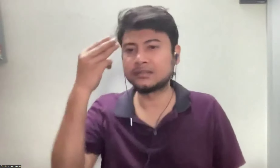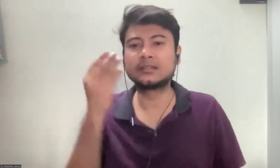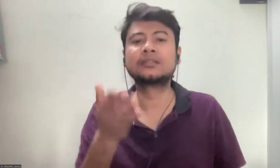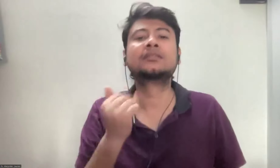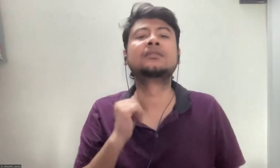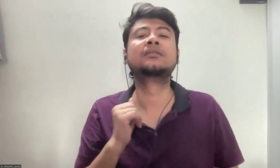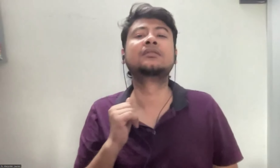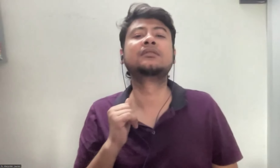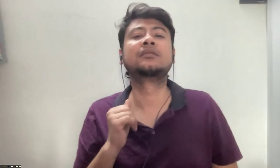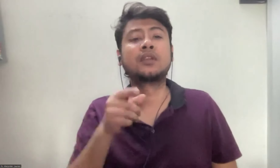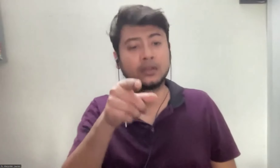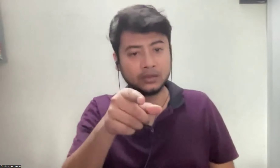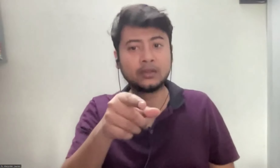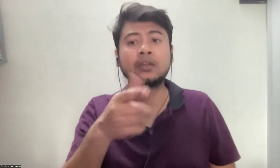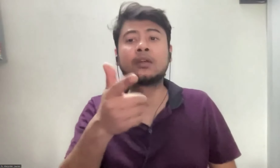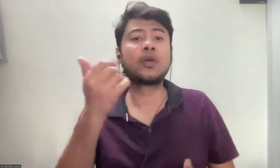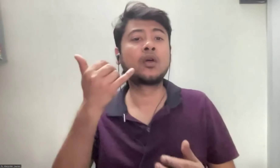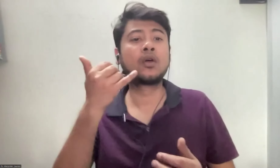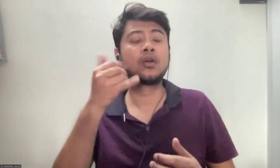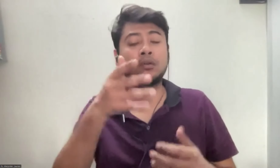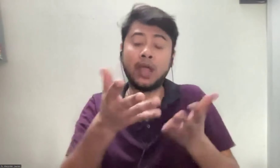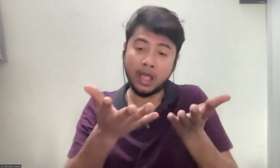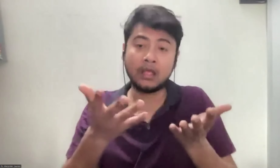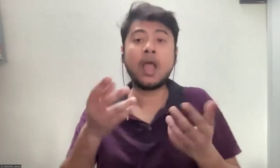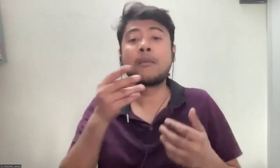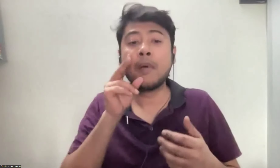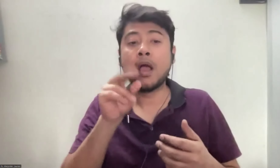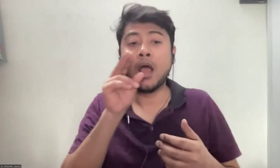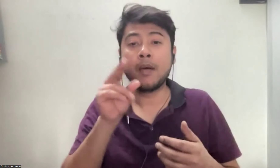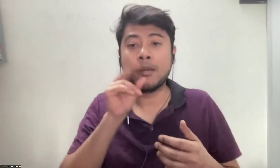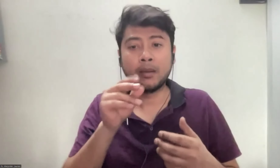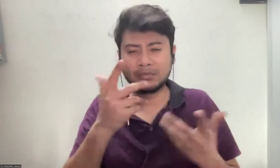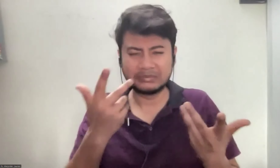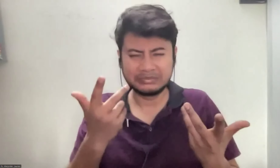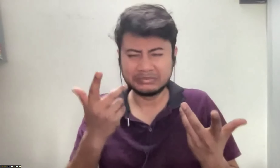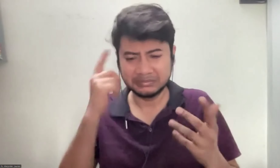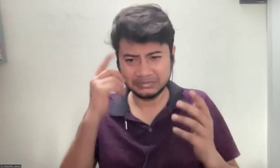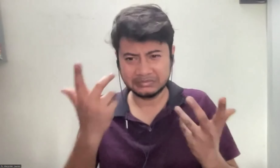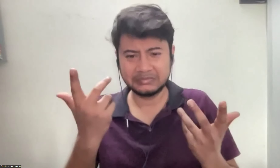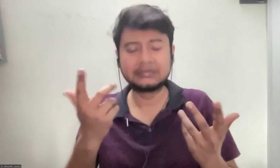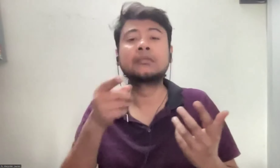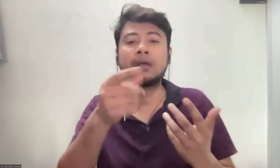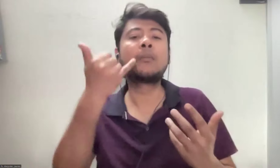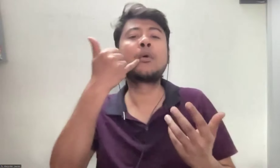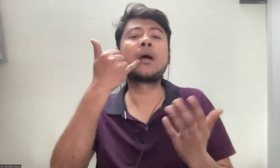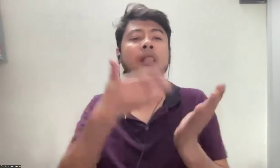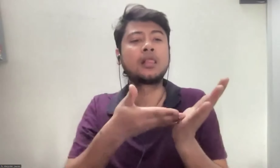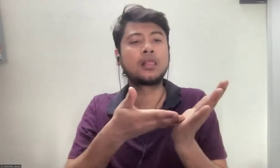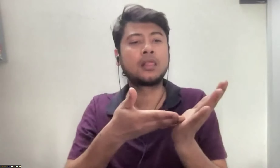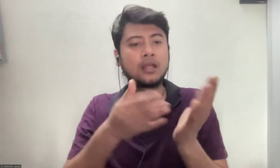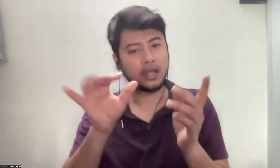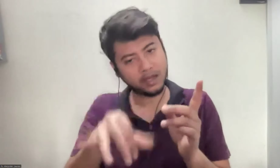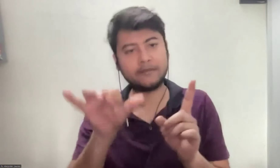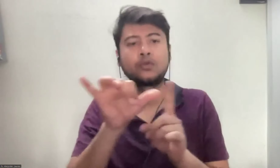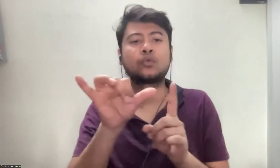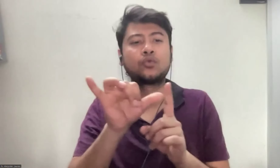You can play it on the phone while you are doing Aarti. You can do that. And if you want, I can send you mantra. You can see